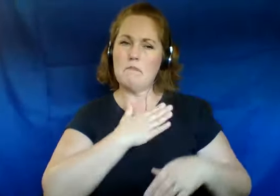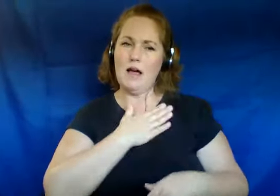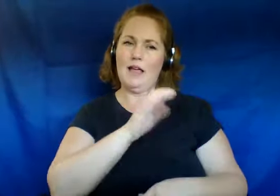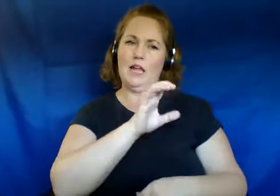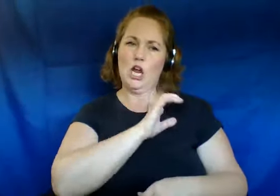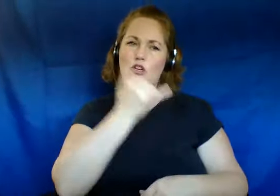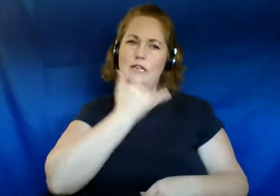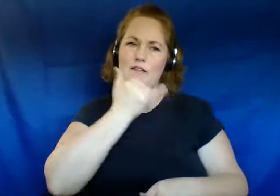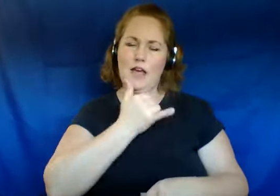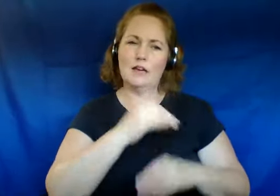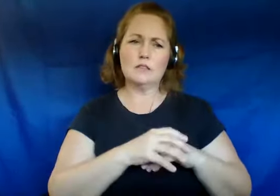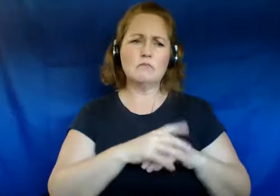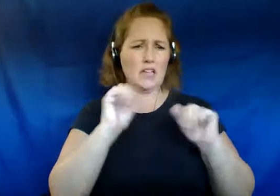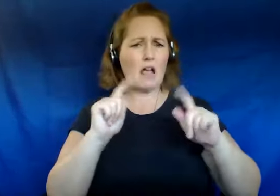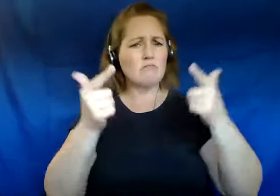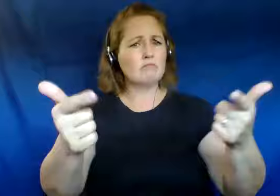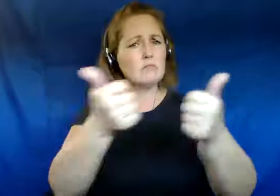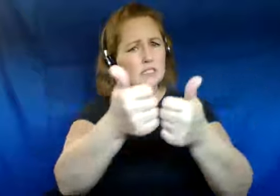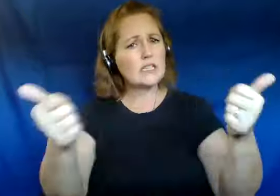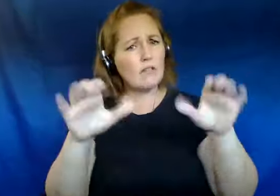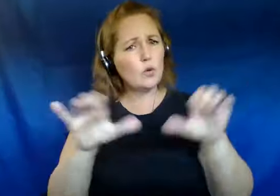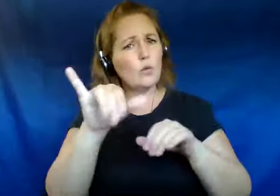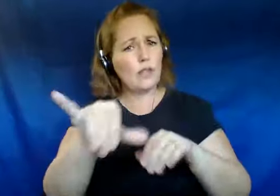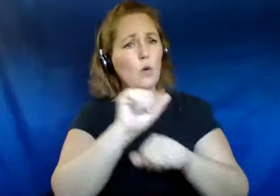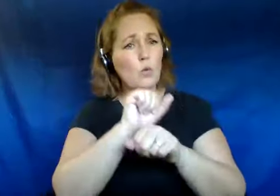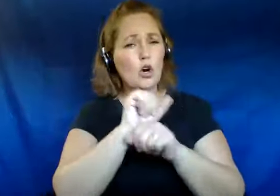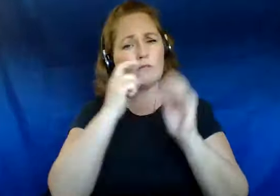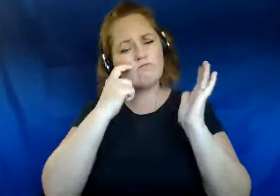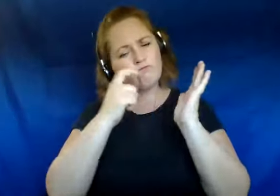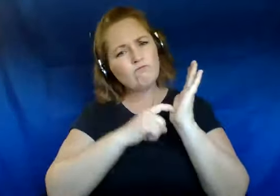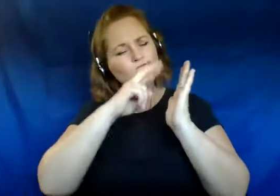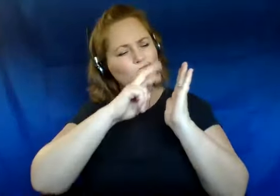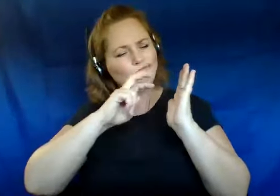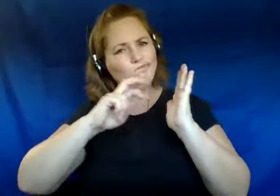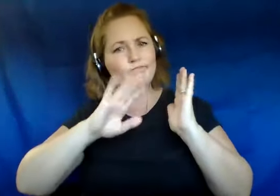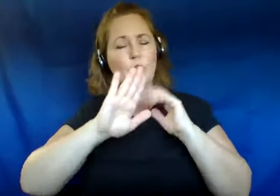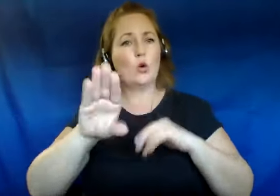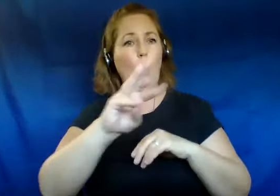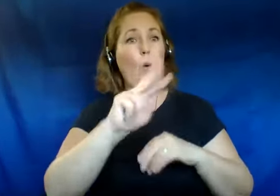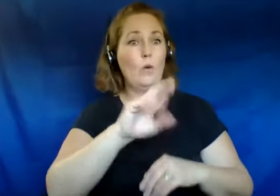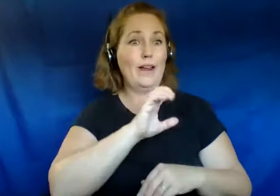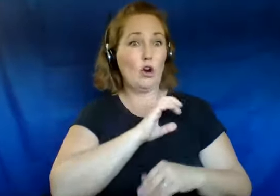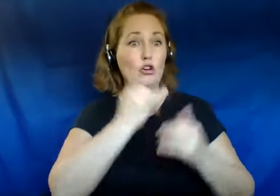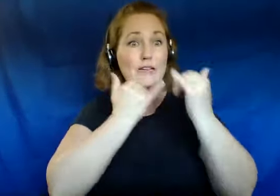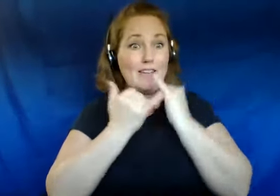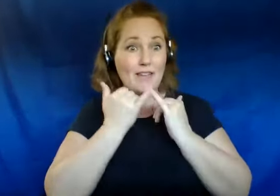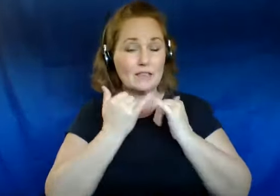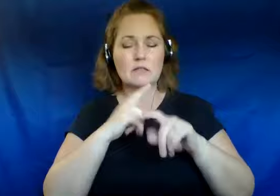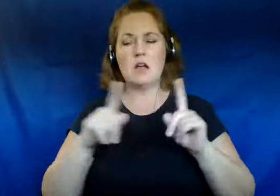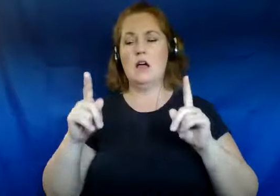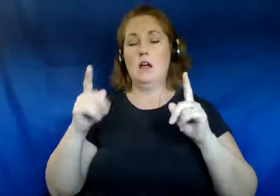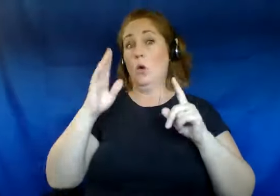you can do this work and you can do your character defects. But what we're going to do is talk about